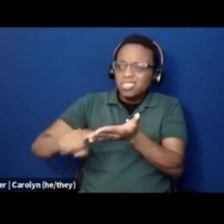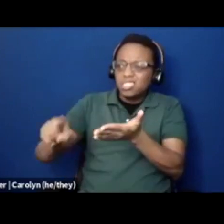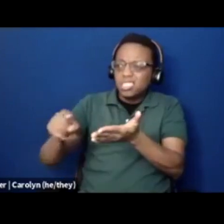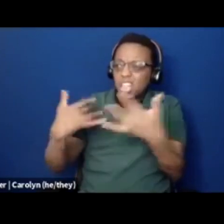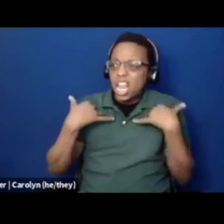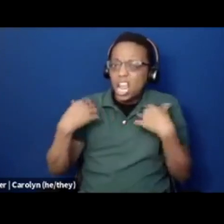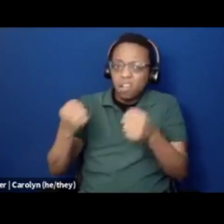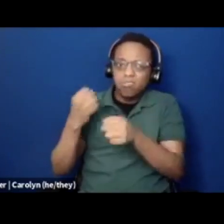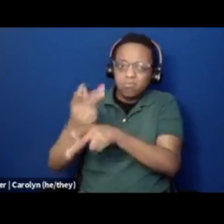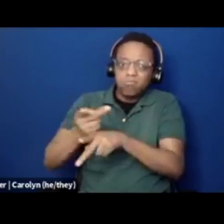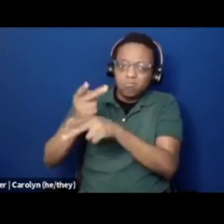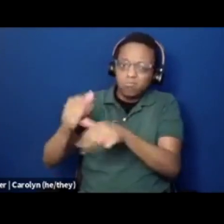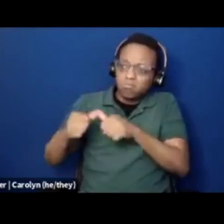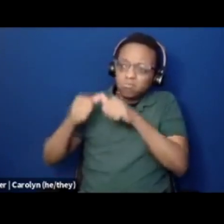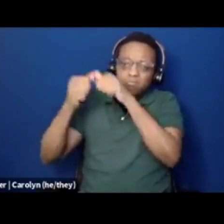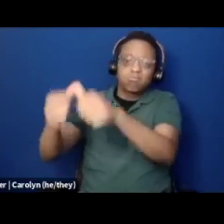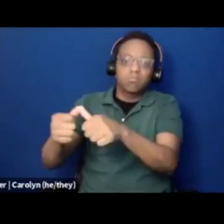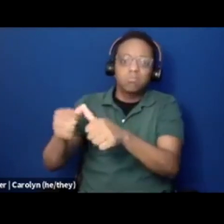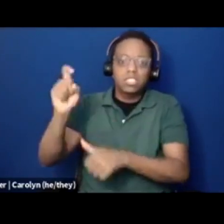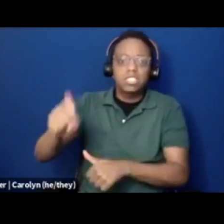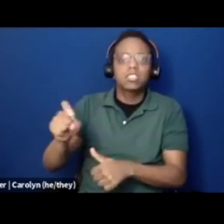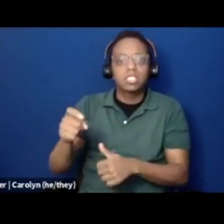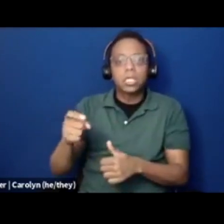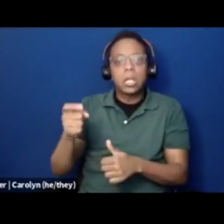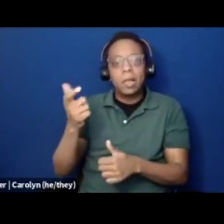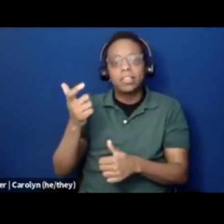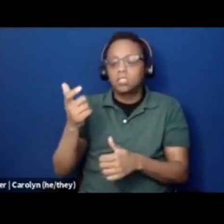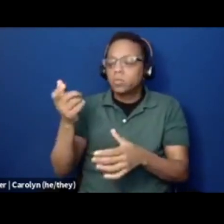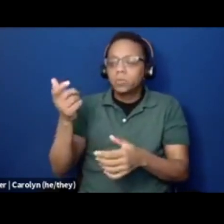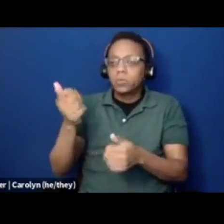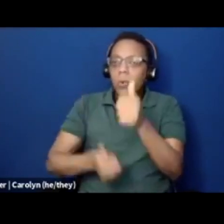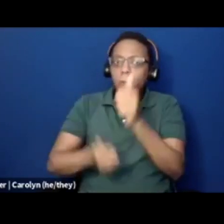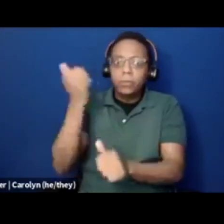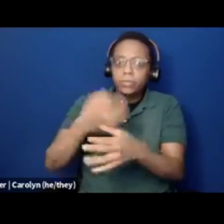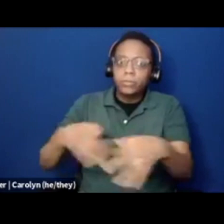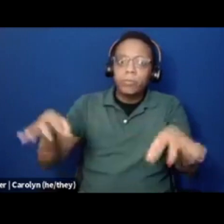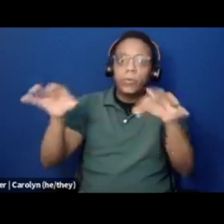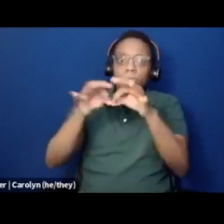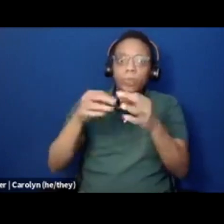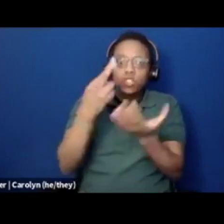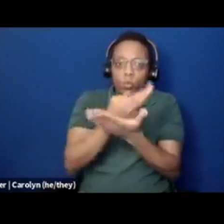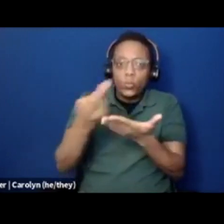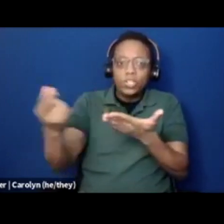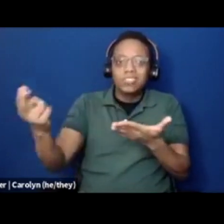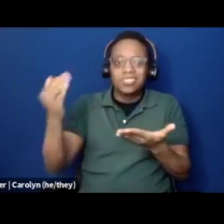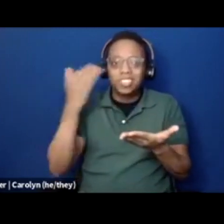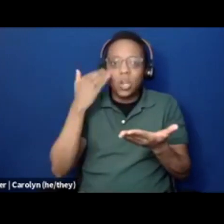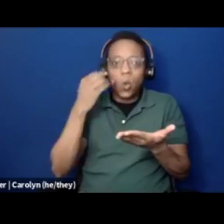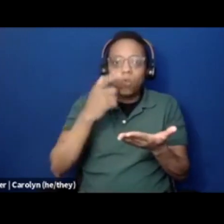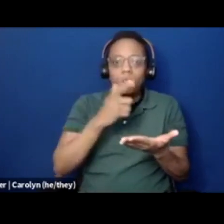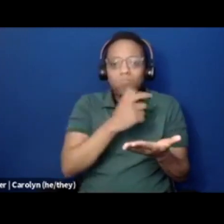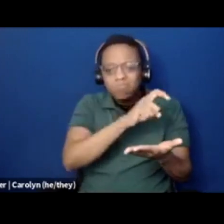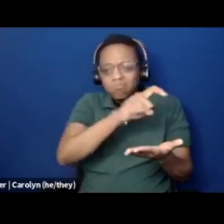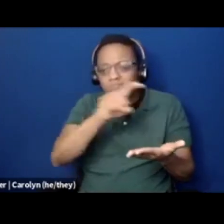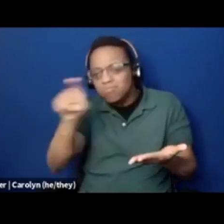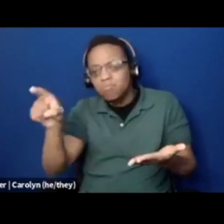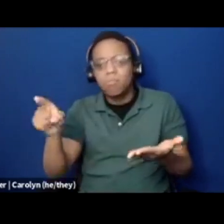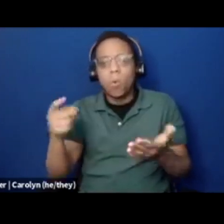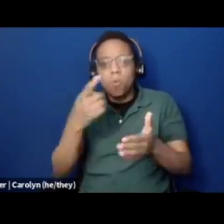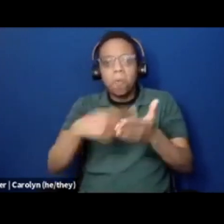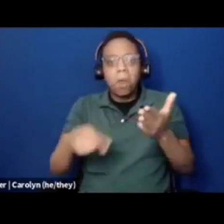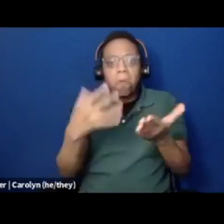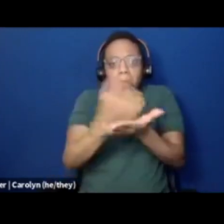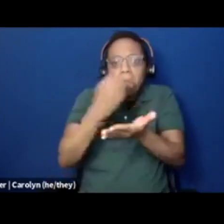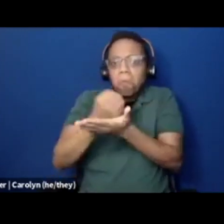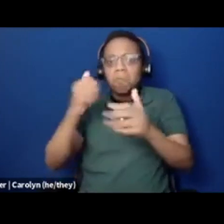So, you know, that's the biggest thing, just knowing what resources are available. But, you know, healthcare is still a concern. People still need to